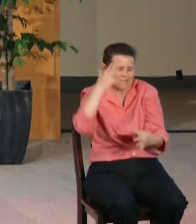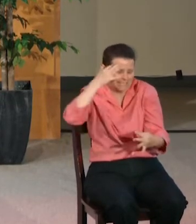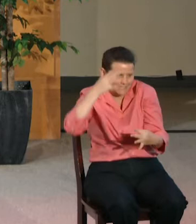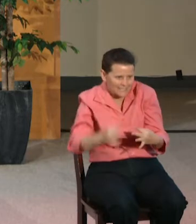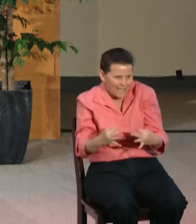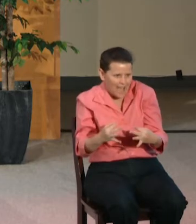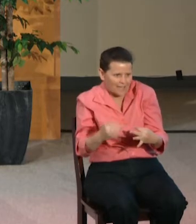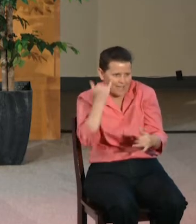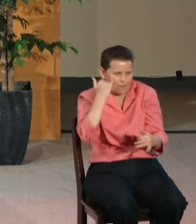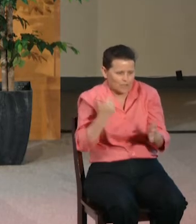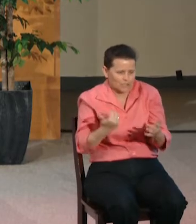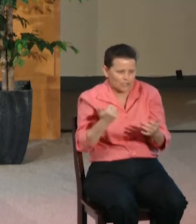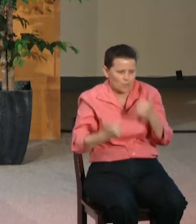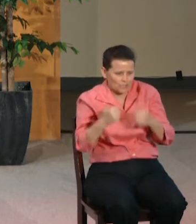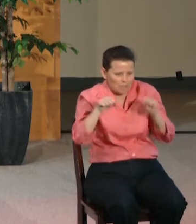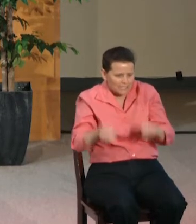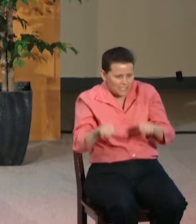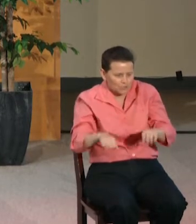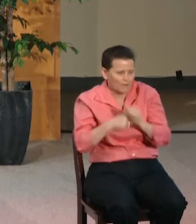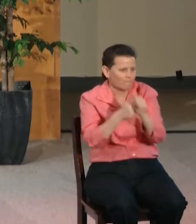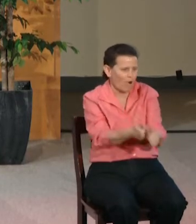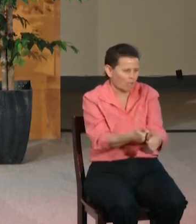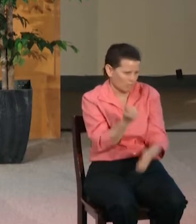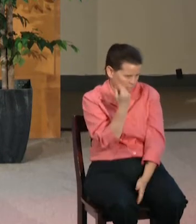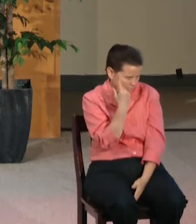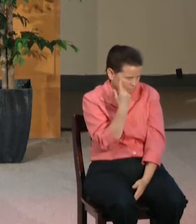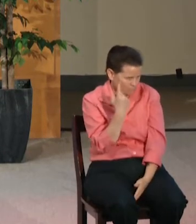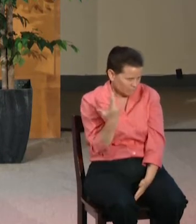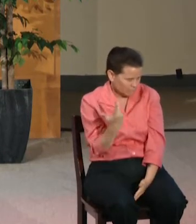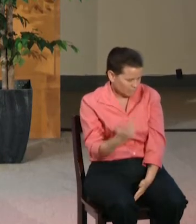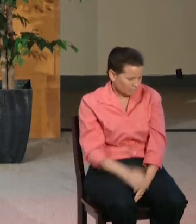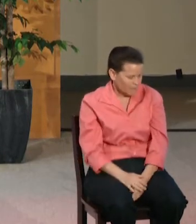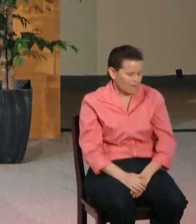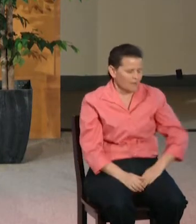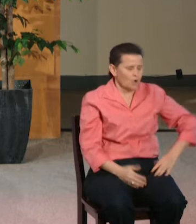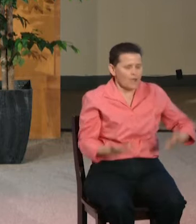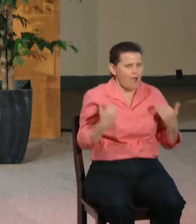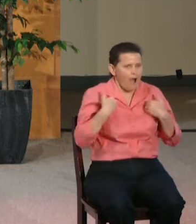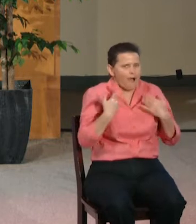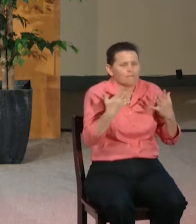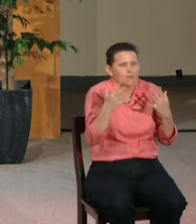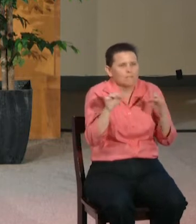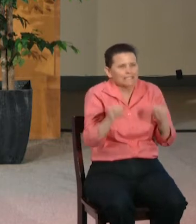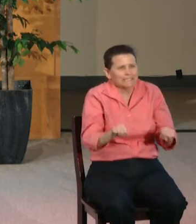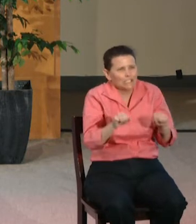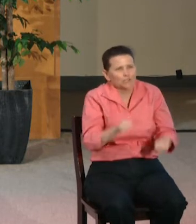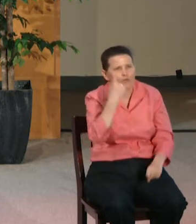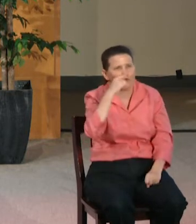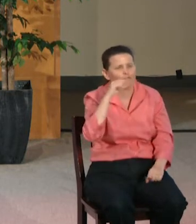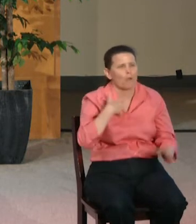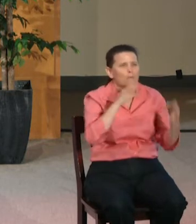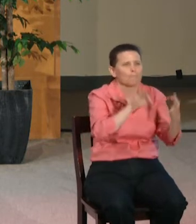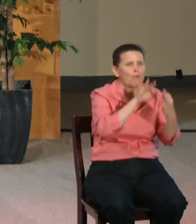But that potential resides within us, that potential for the perfect father, that potential for the perfect mother as a principle, as an idea,